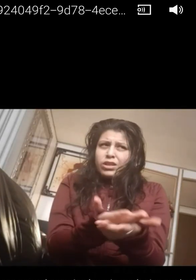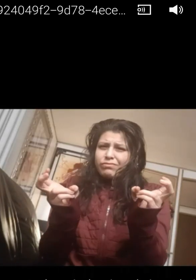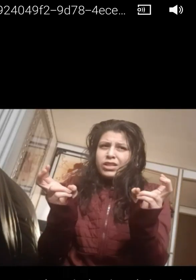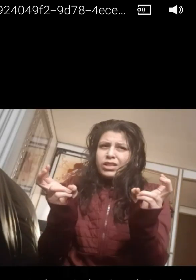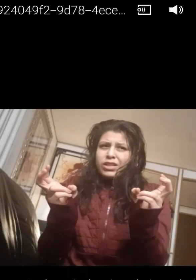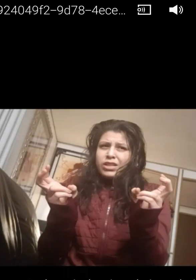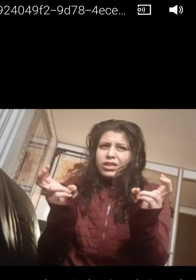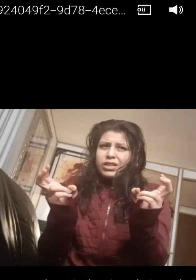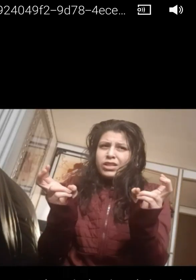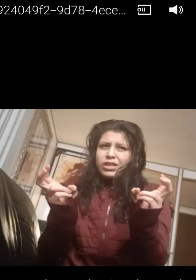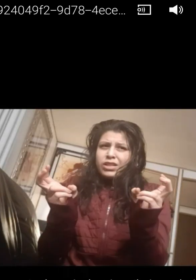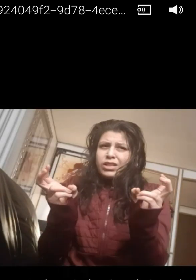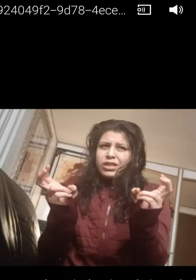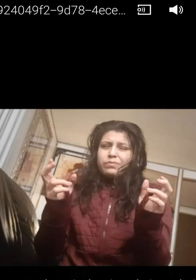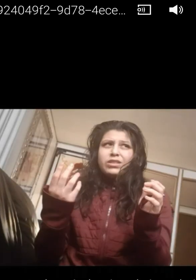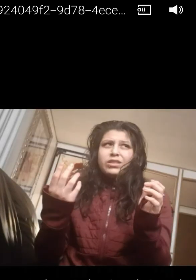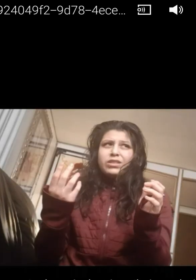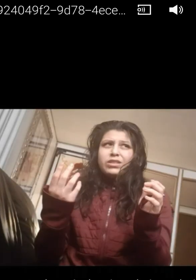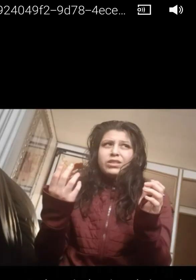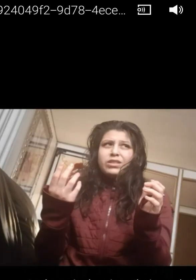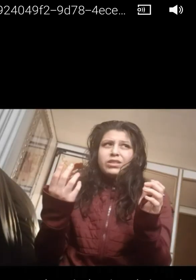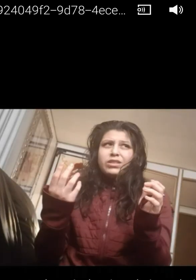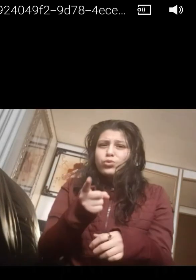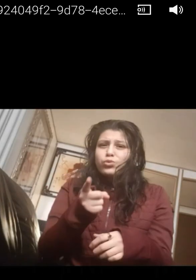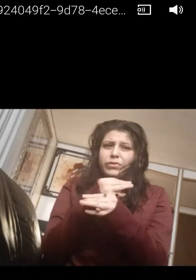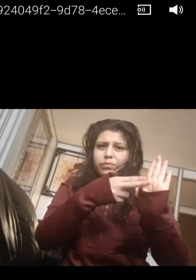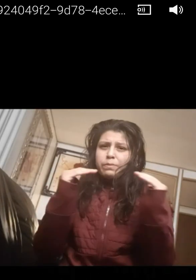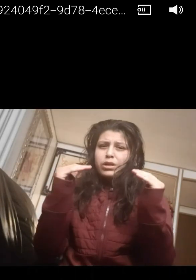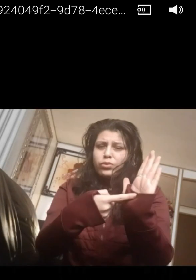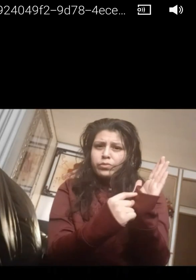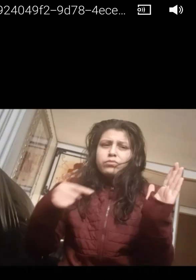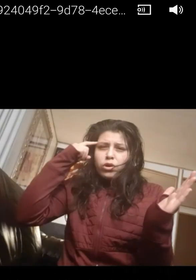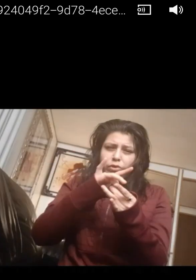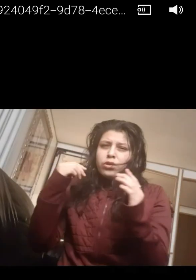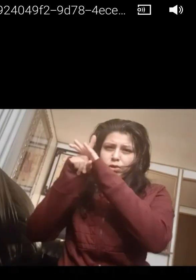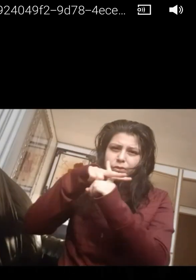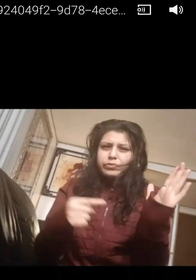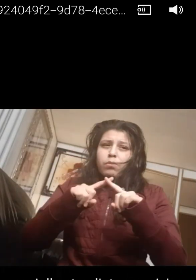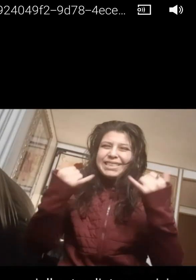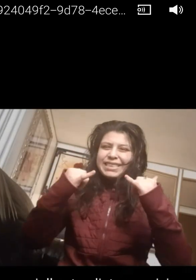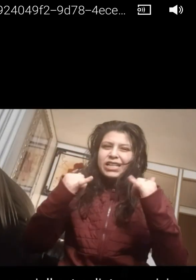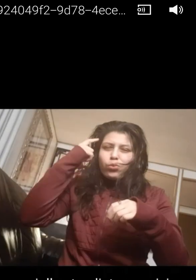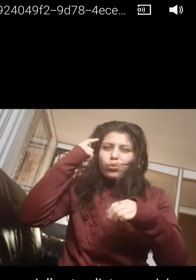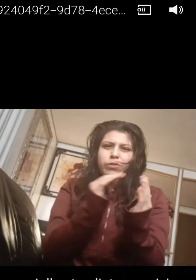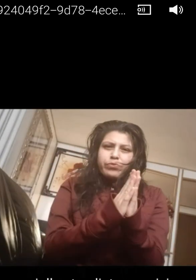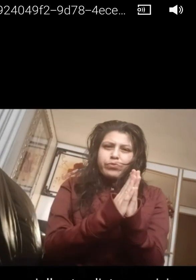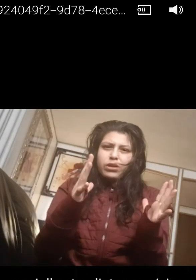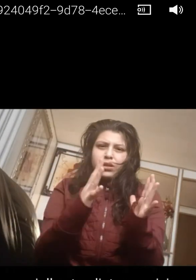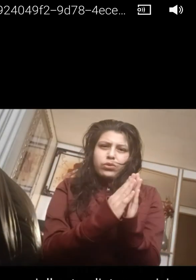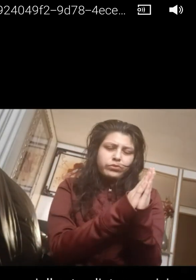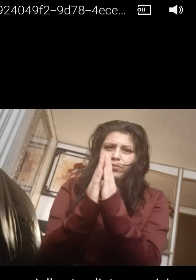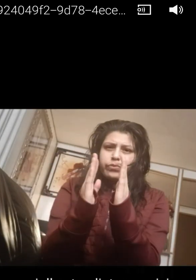is almost 2 minutes of more context.